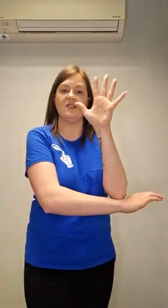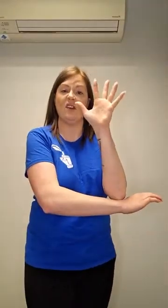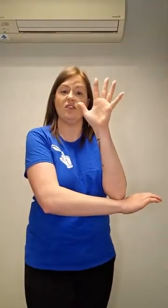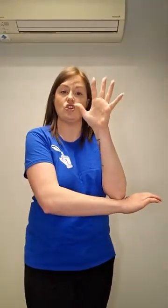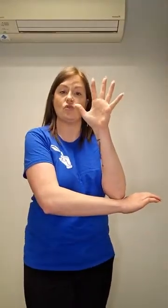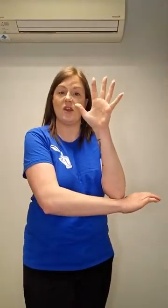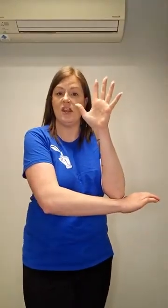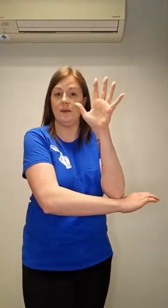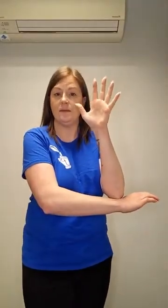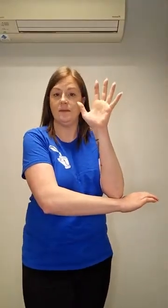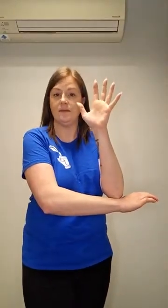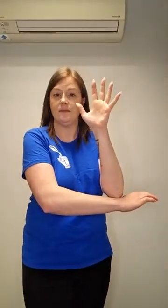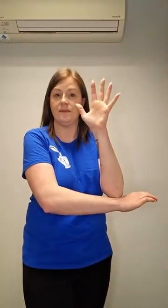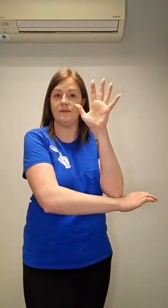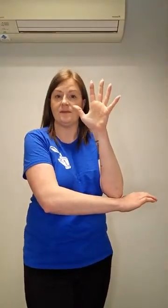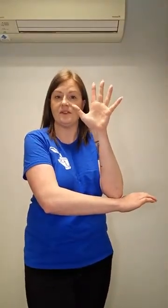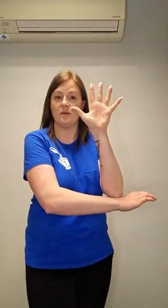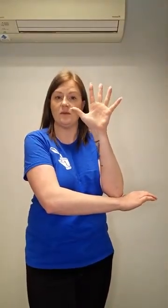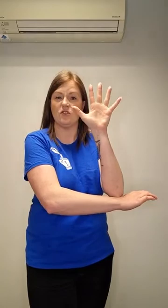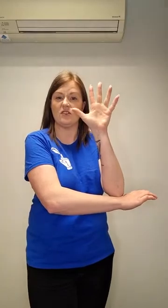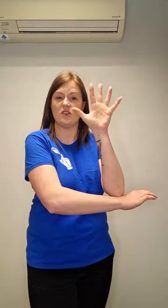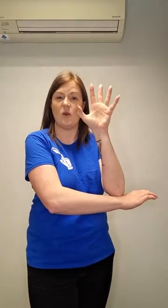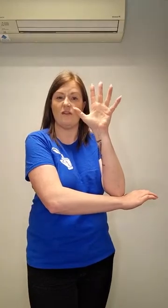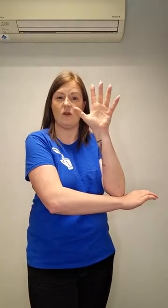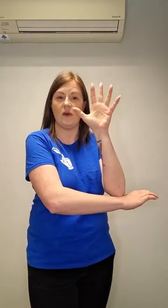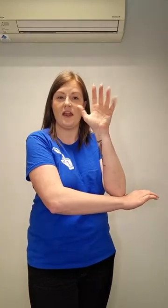sign for tree. So it will just quiver away.